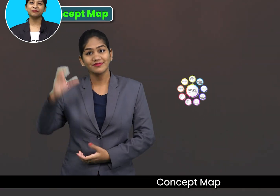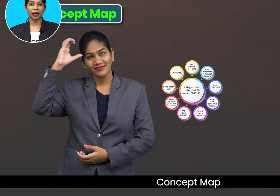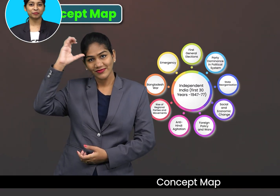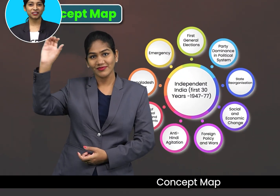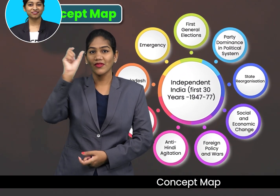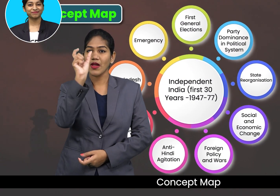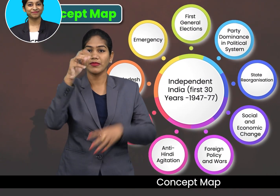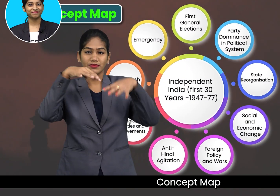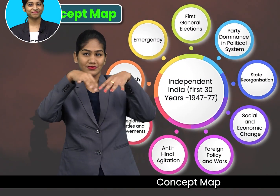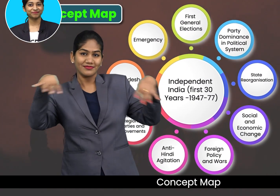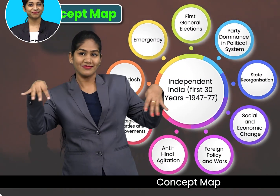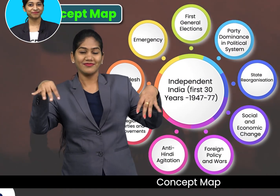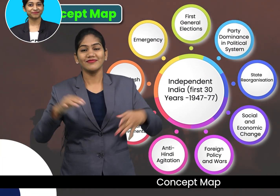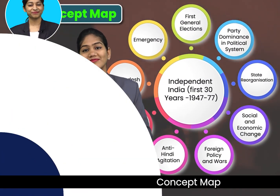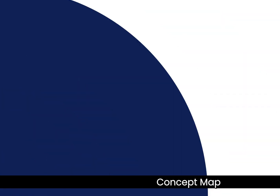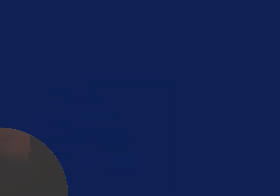Concept map.